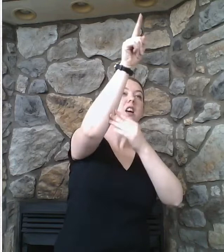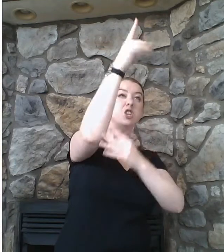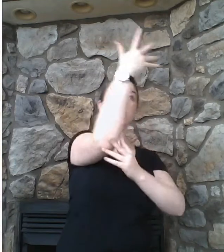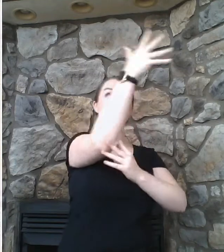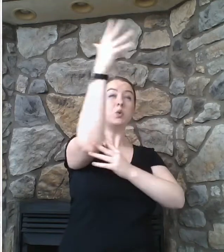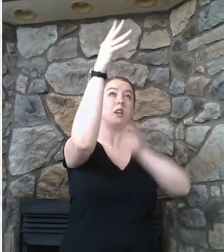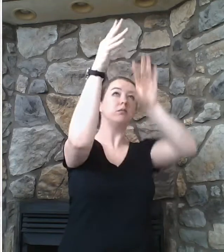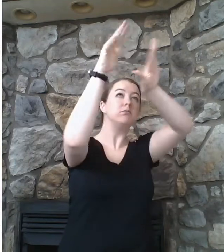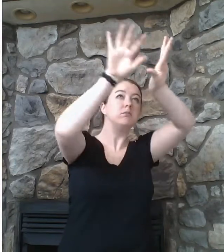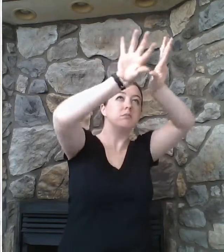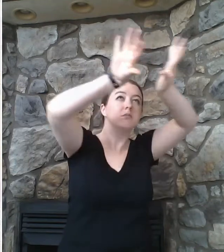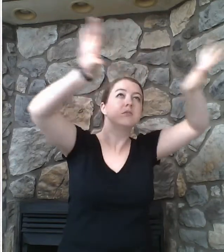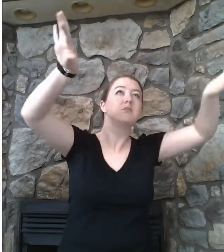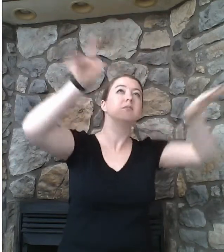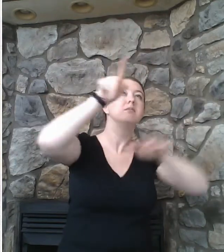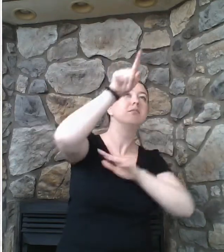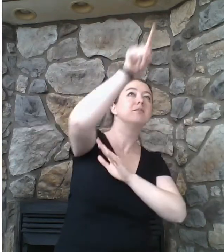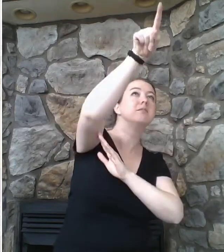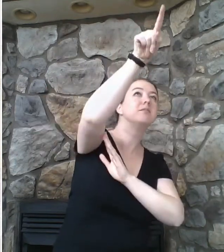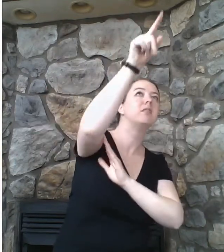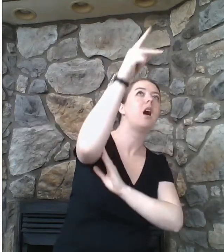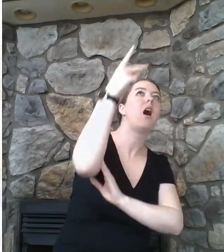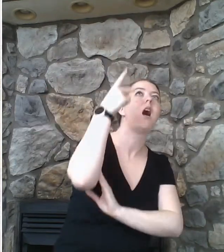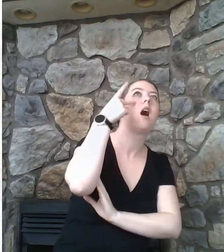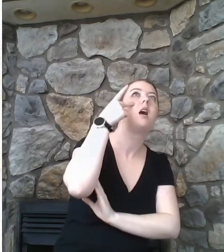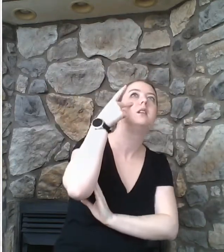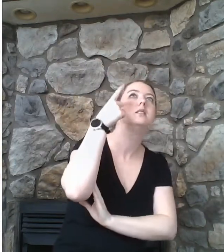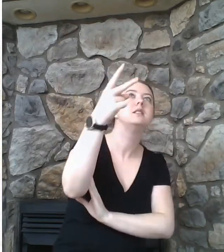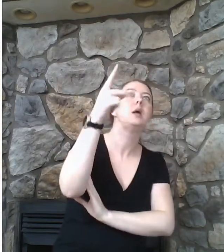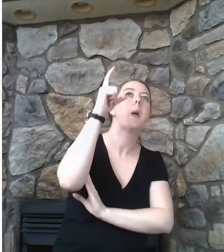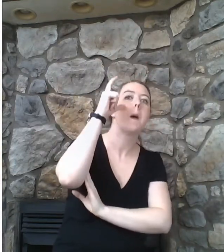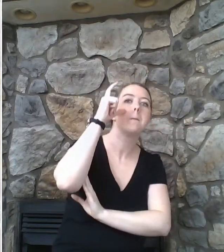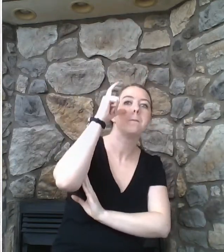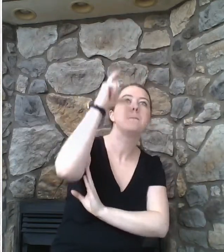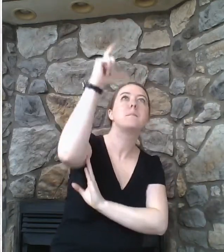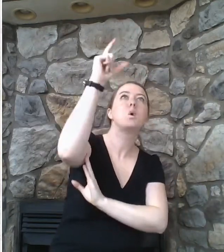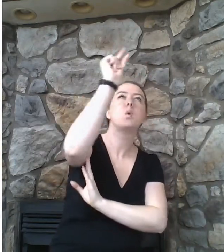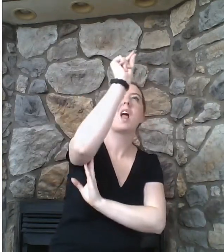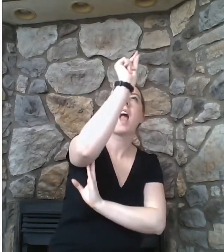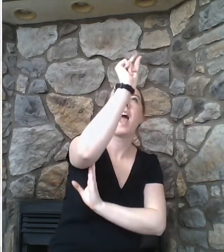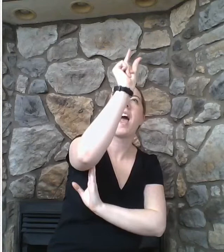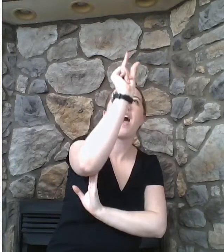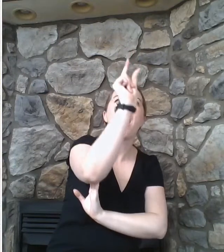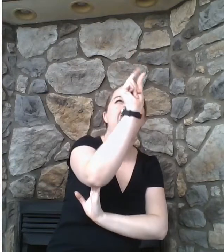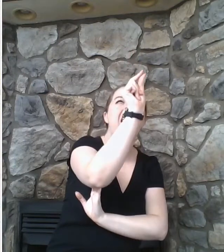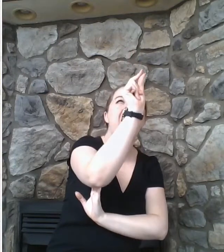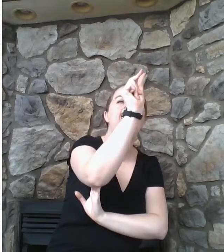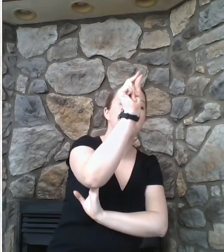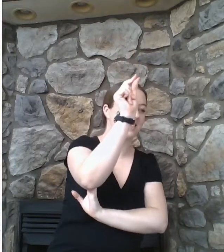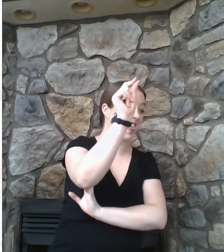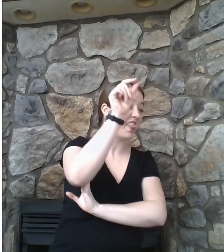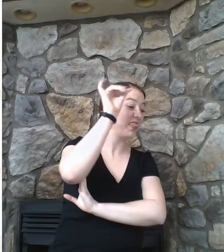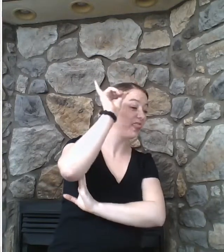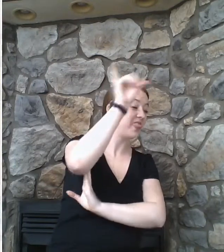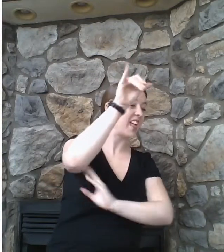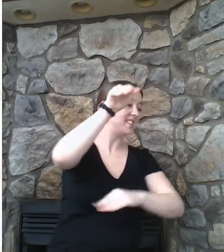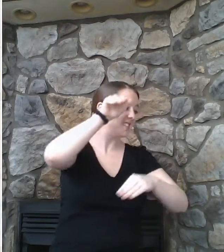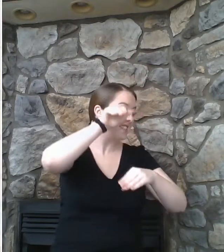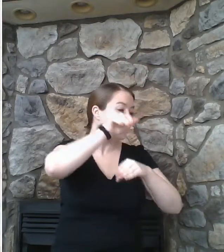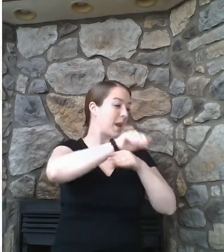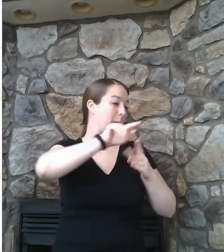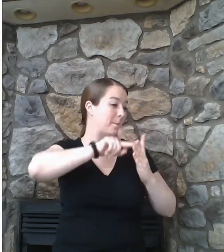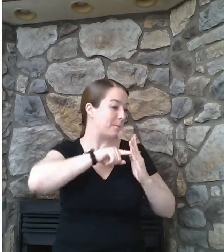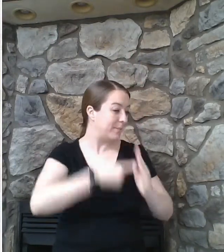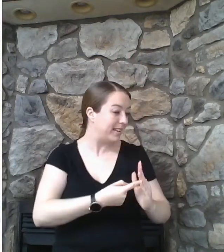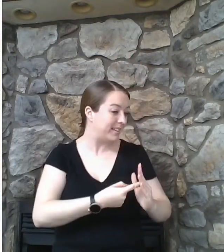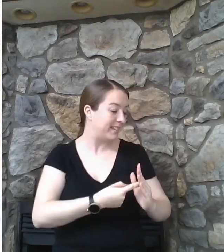sky behind the branches of the pear tree, the little boy could see a pale sliver of a moon. "That's the night